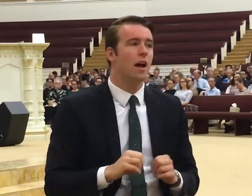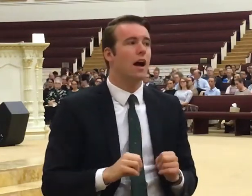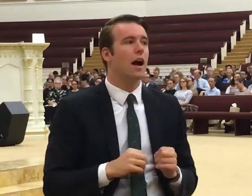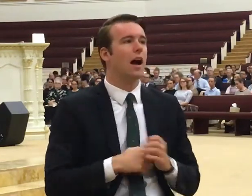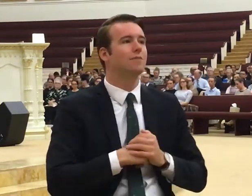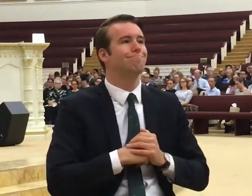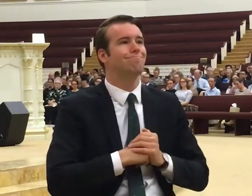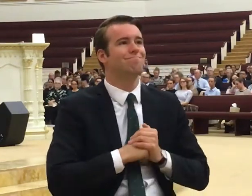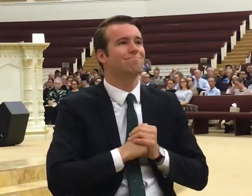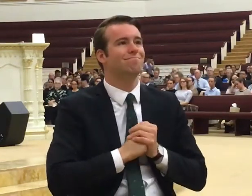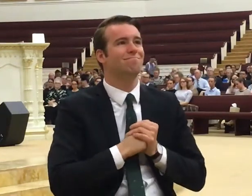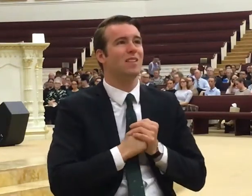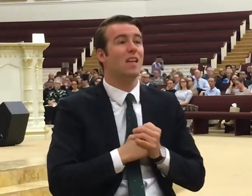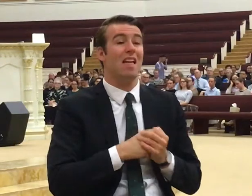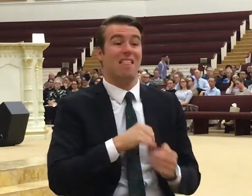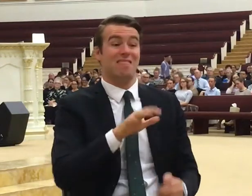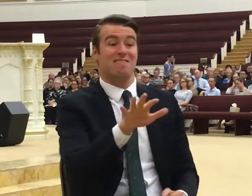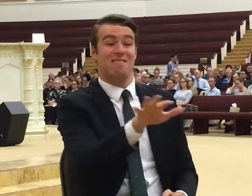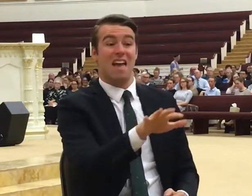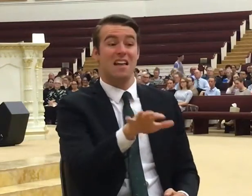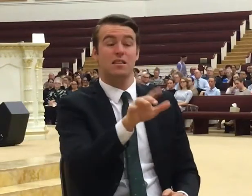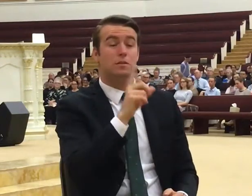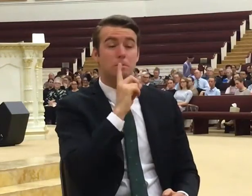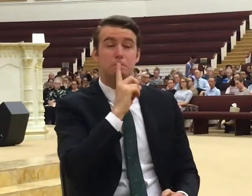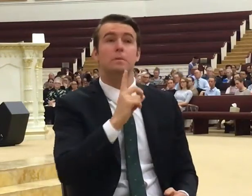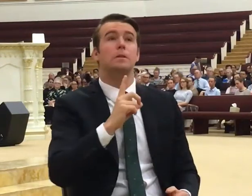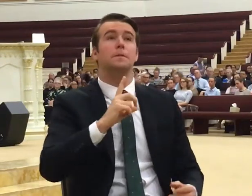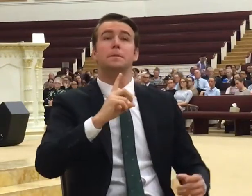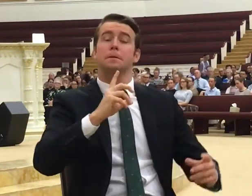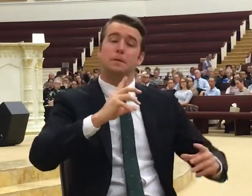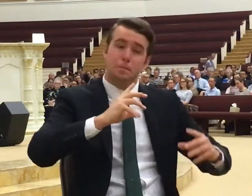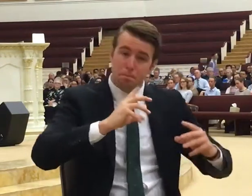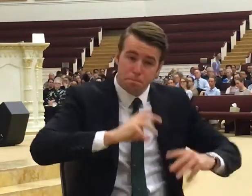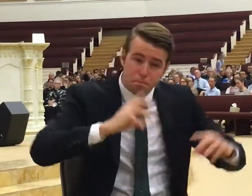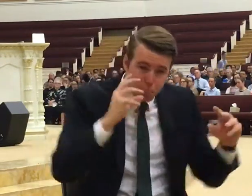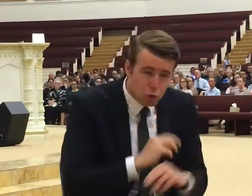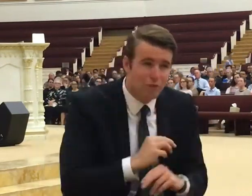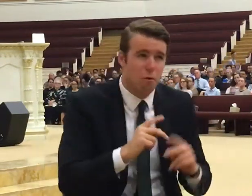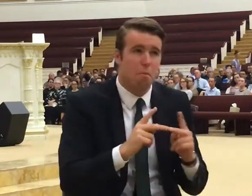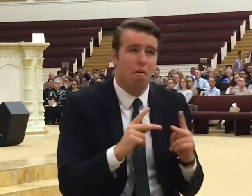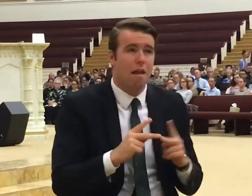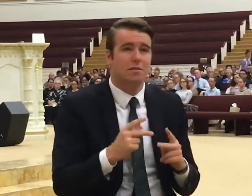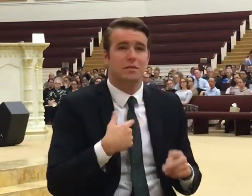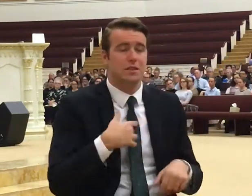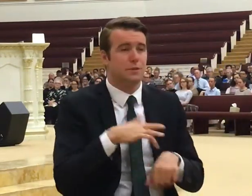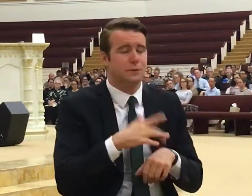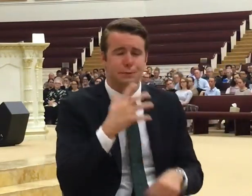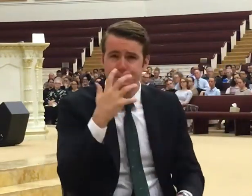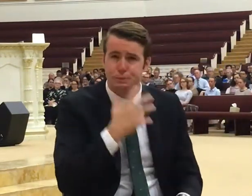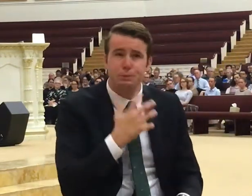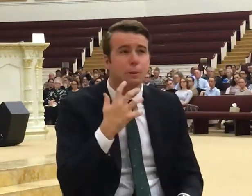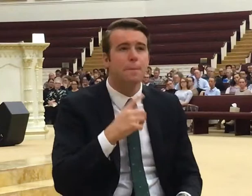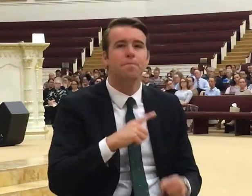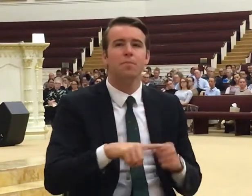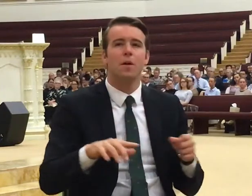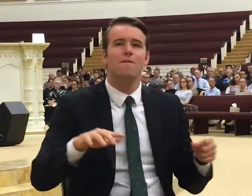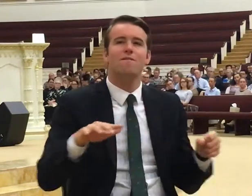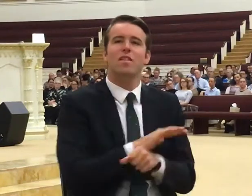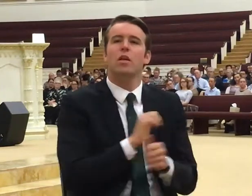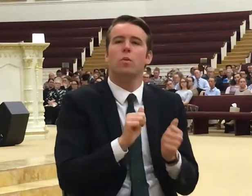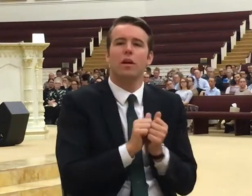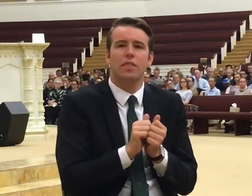what is the most beautiful, one of the most beautiful places I have ever been, filled with